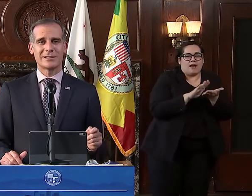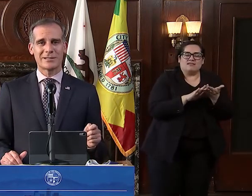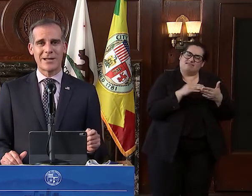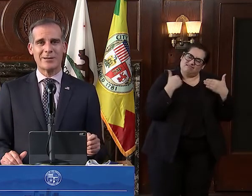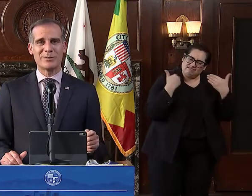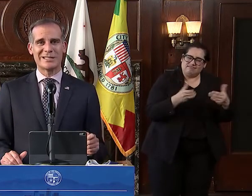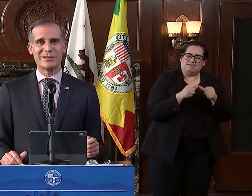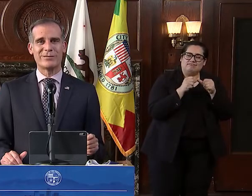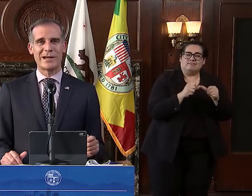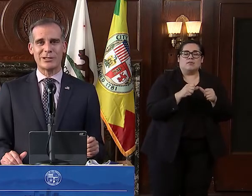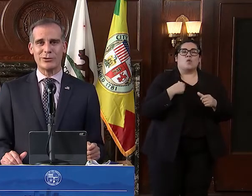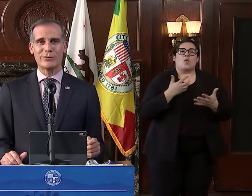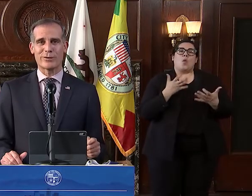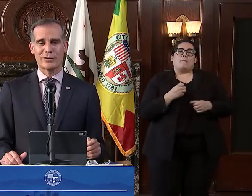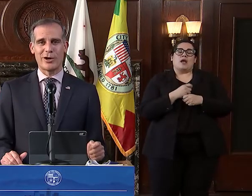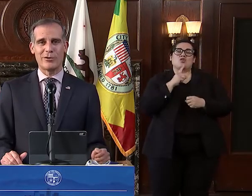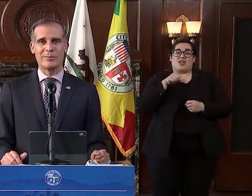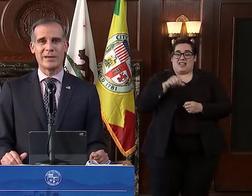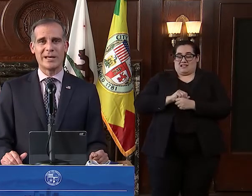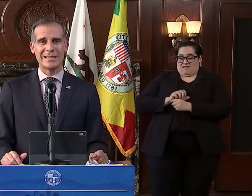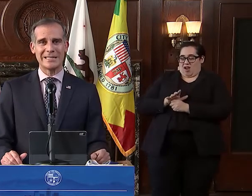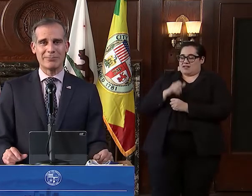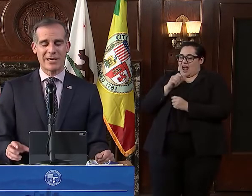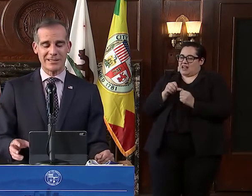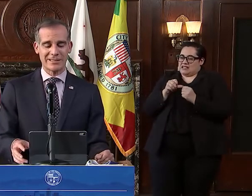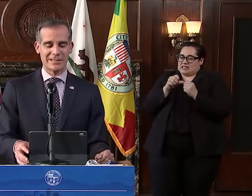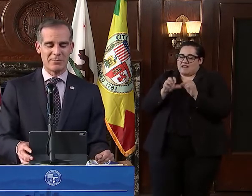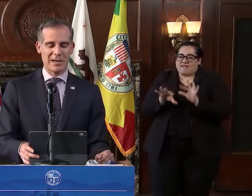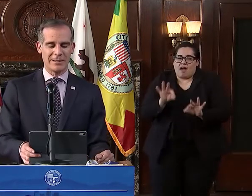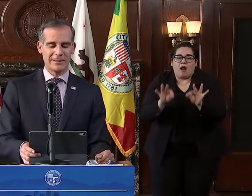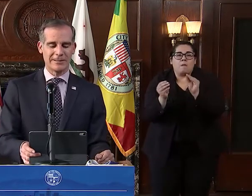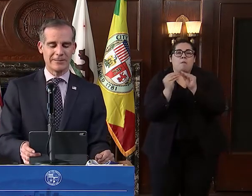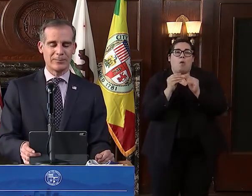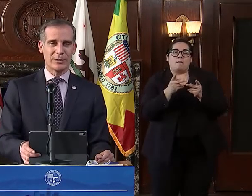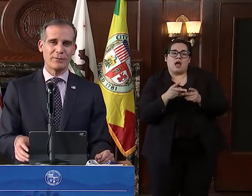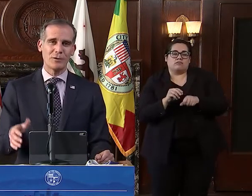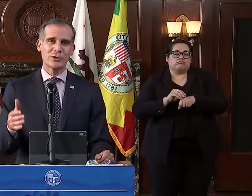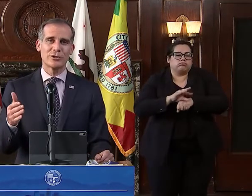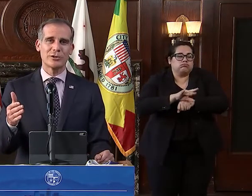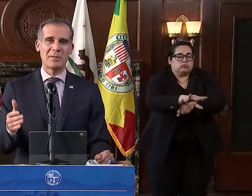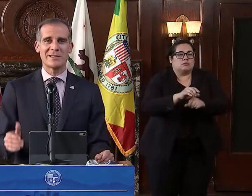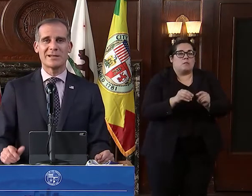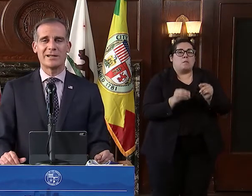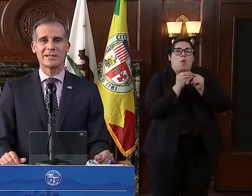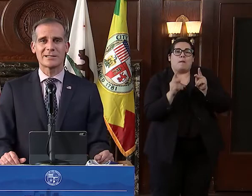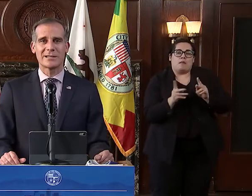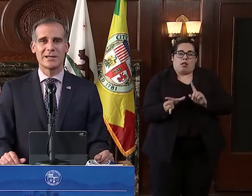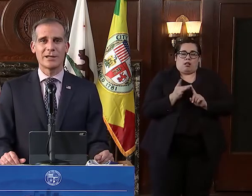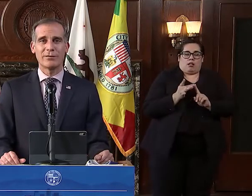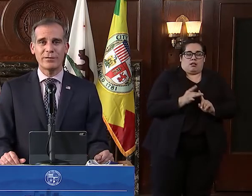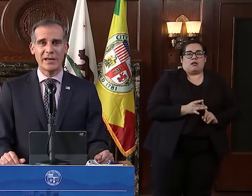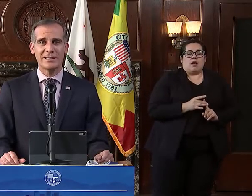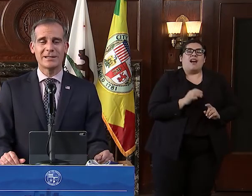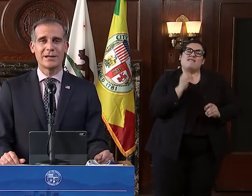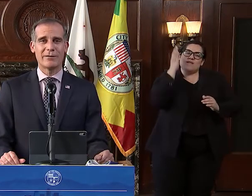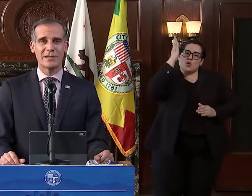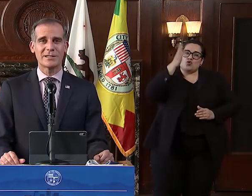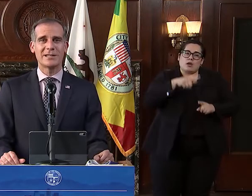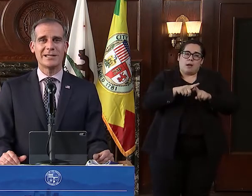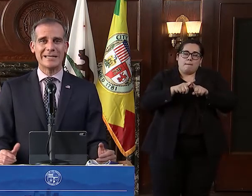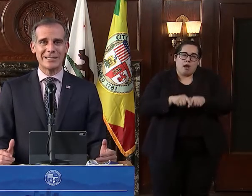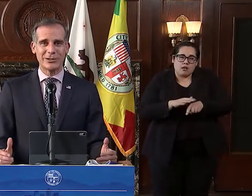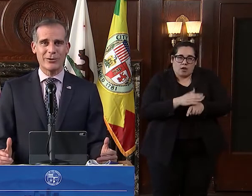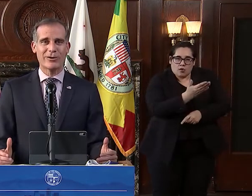virus does not begin to find a new fertile home and see cases expand. The future depends on us. The fate of